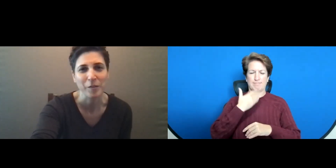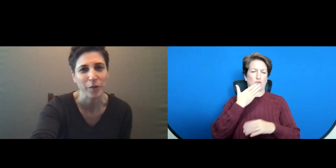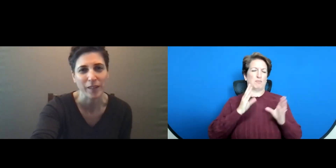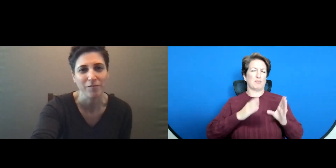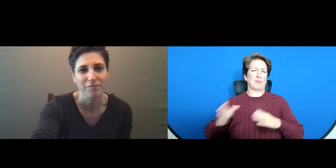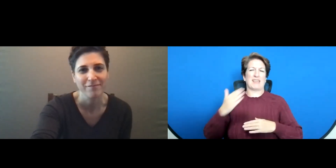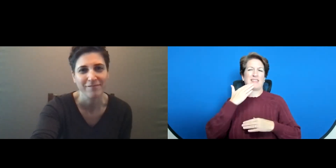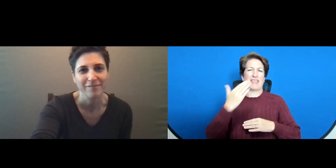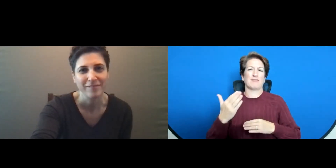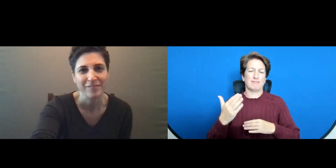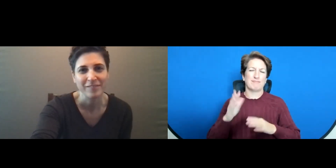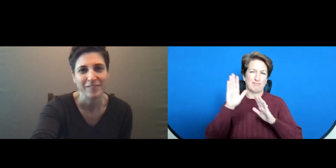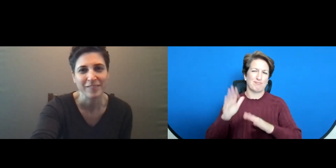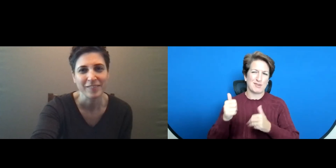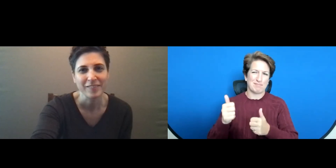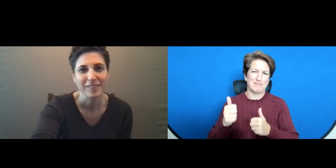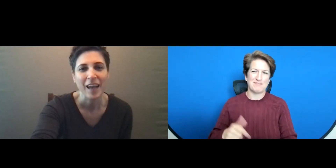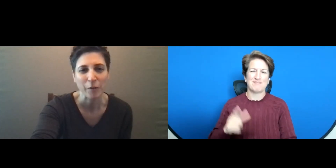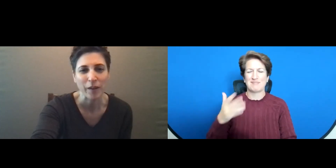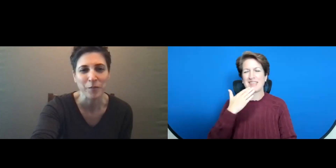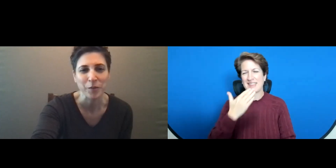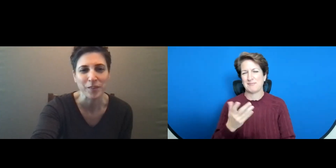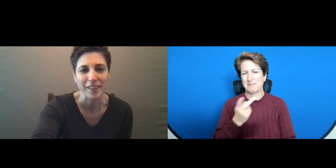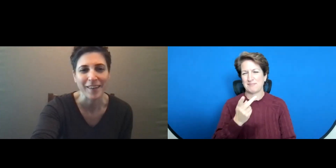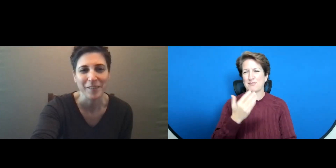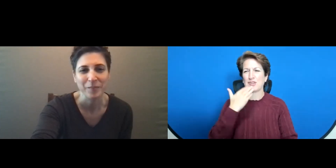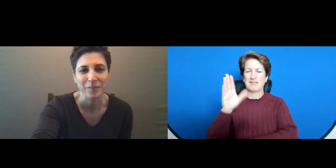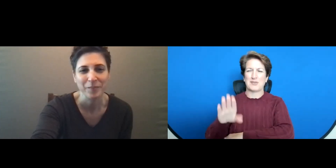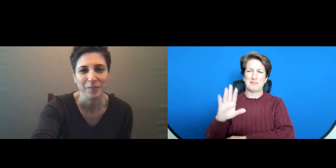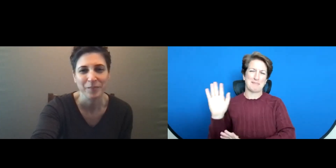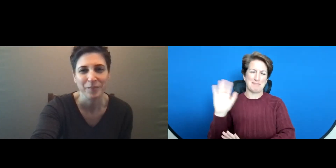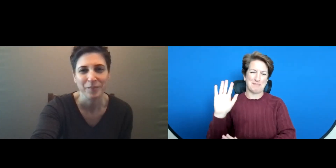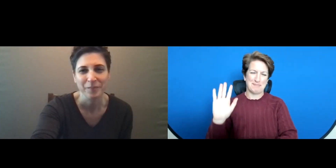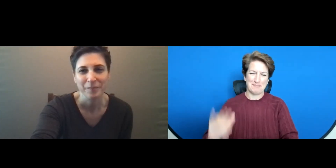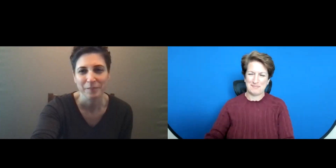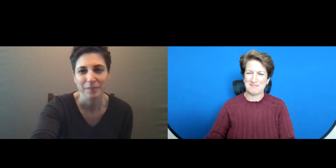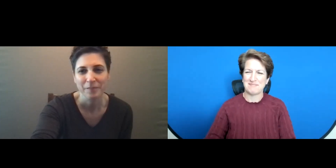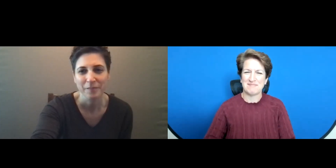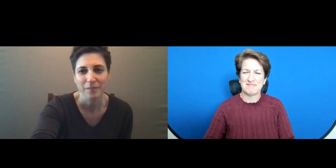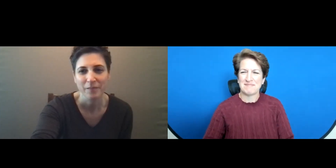That was great. Thank you again. Have a great afternoon. See ya. Bye.